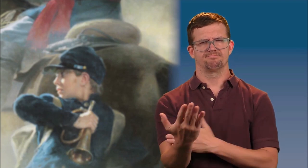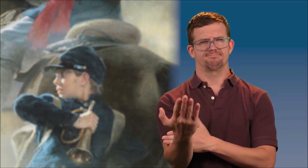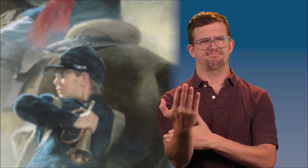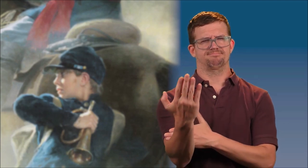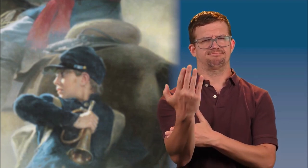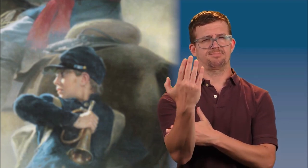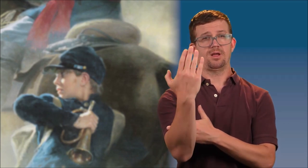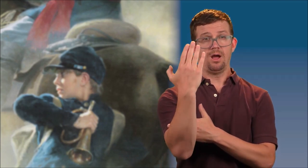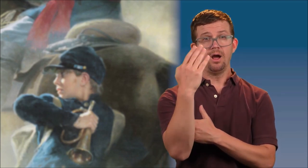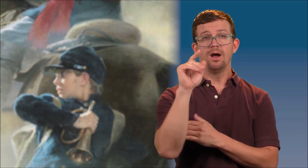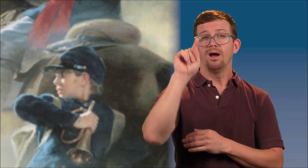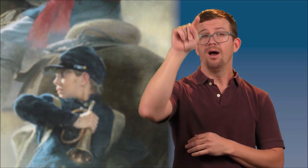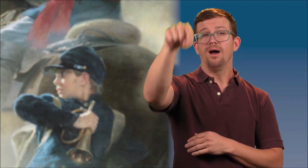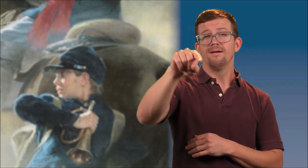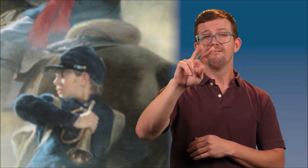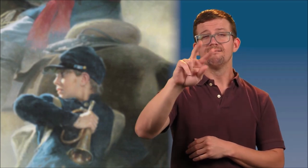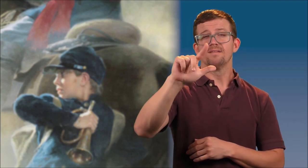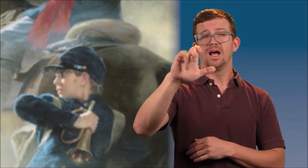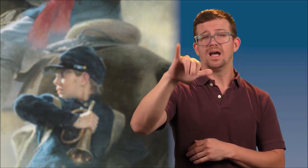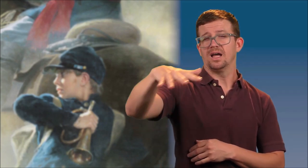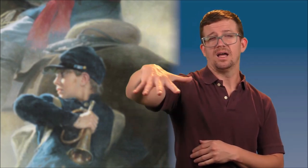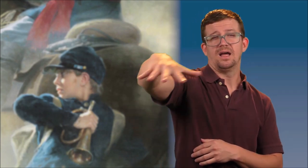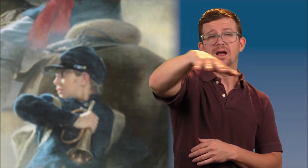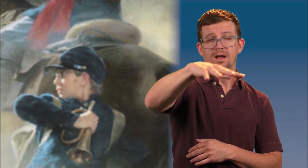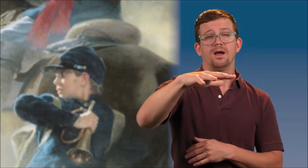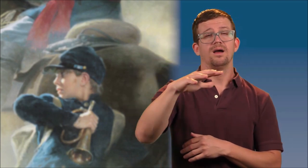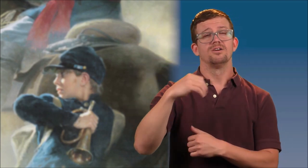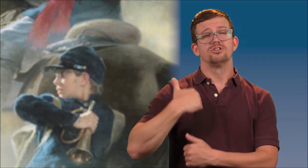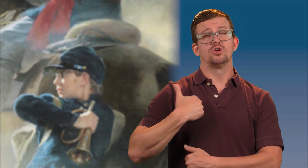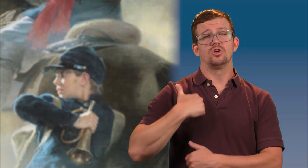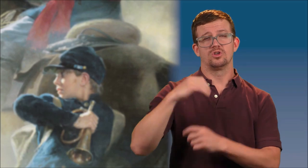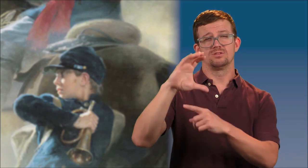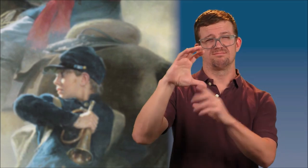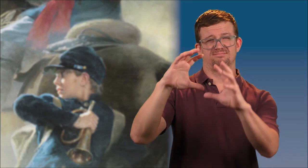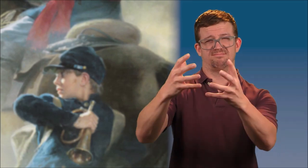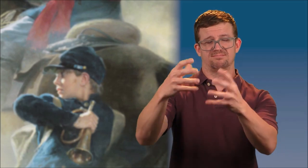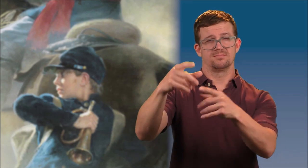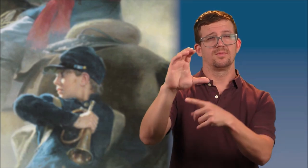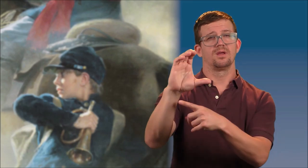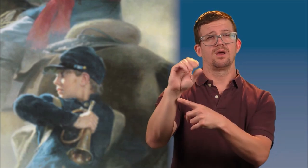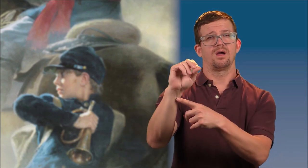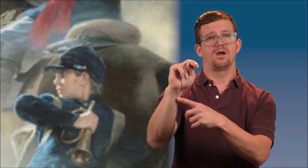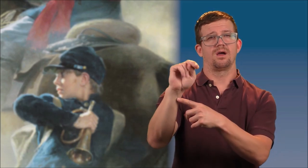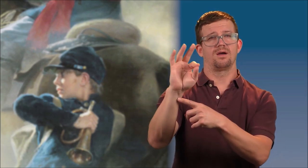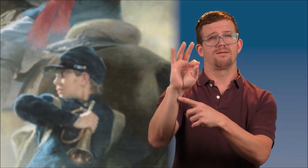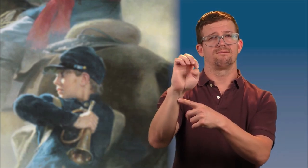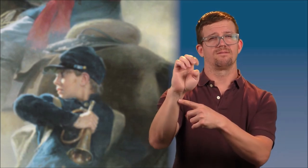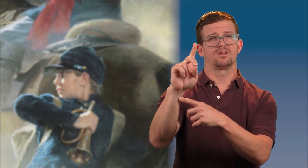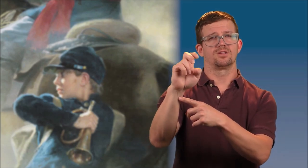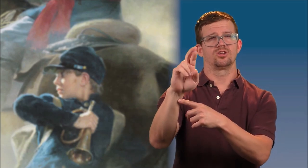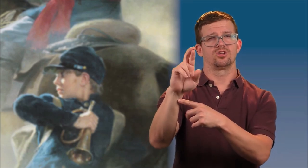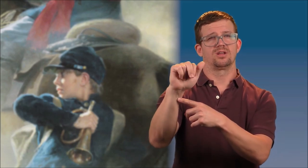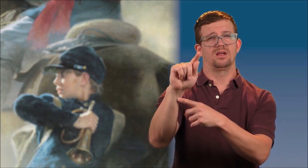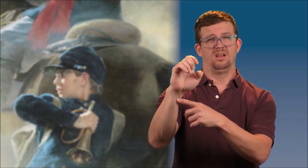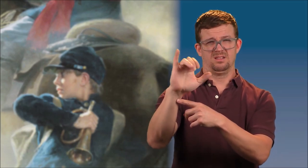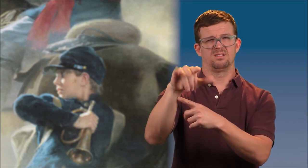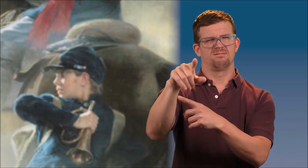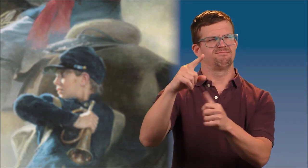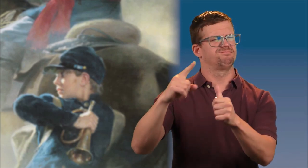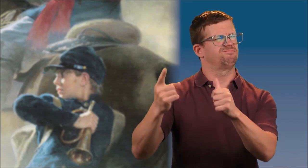Then, at midday, from across the valley, Confederate cannons opened fire and Union cannons